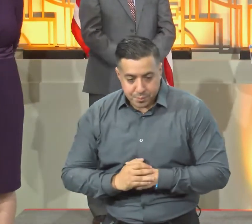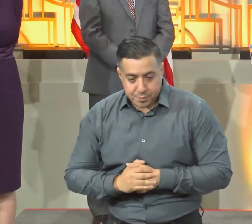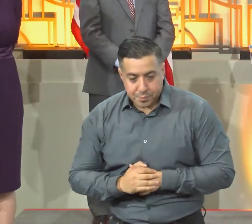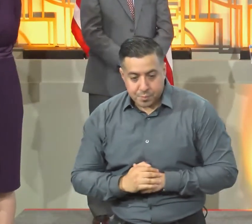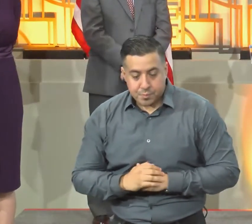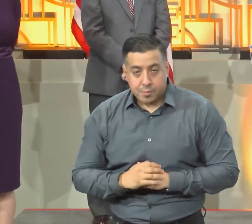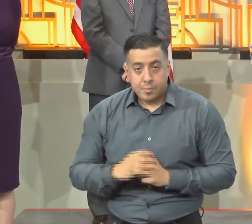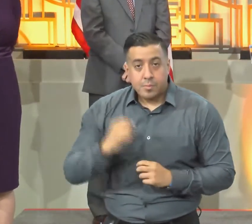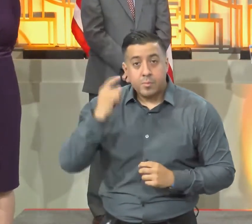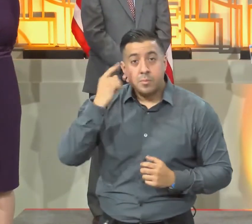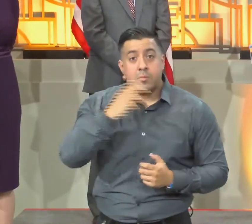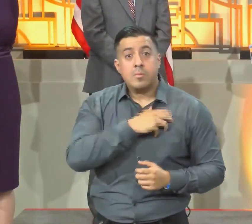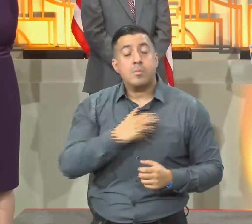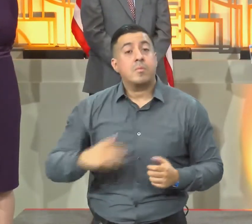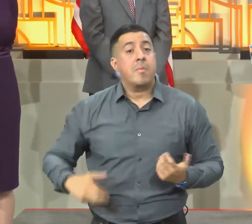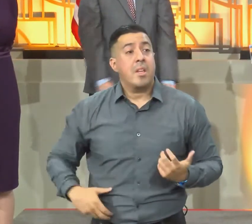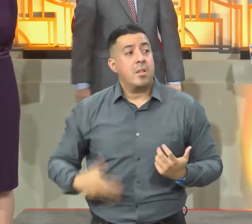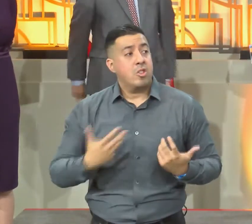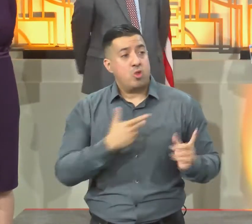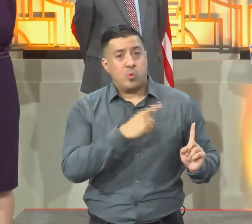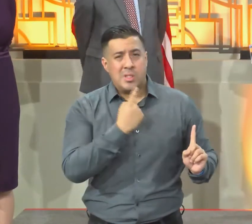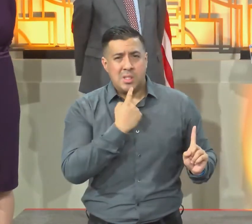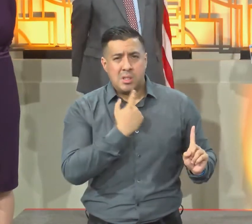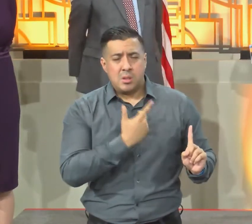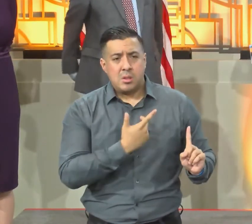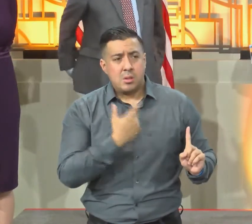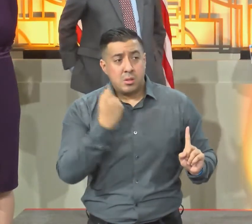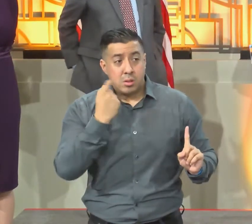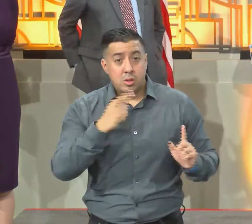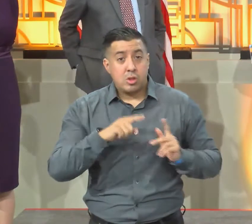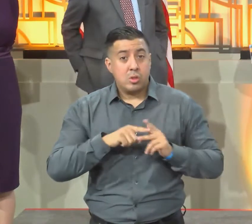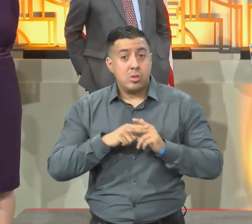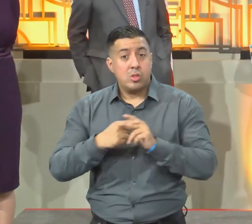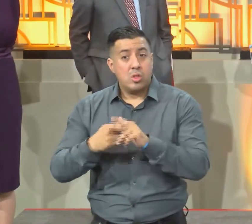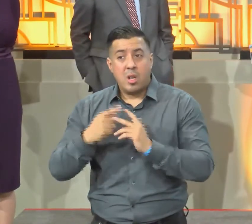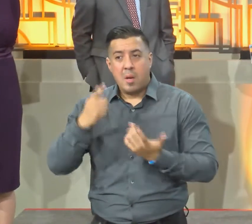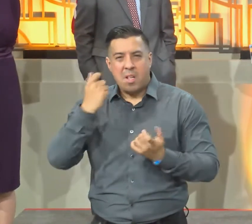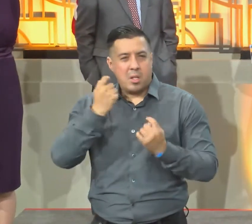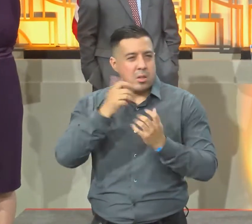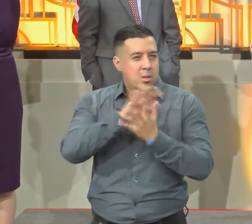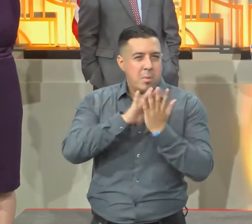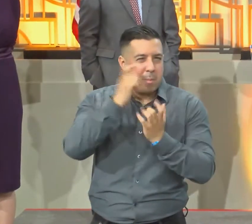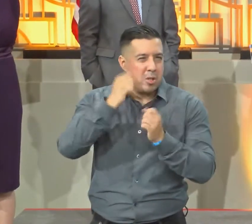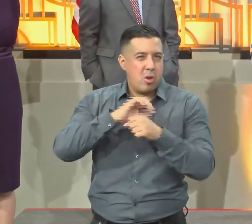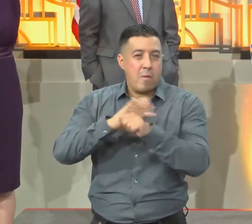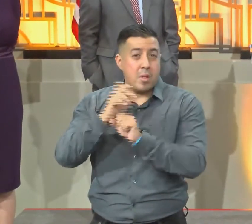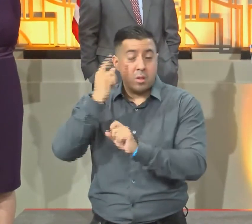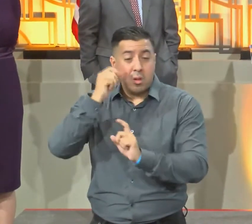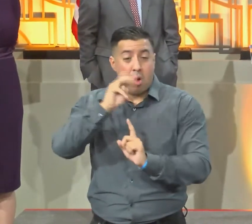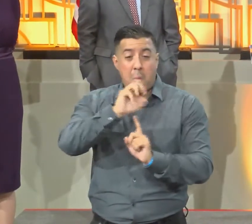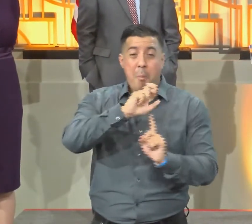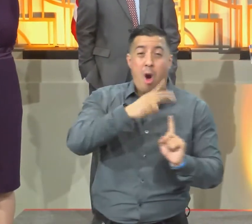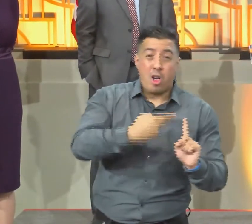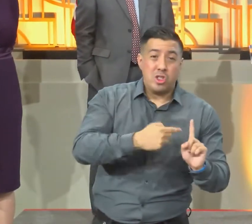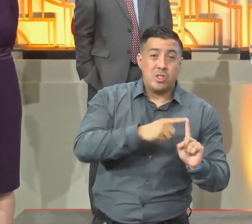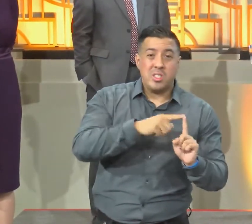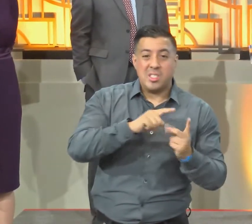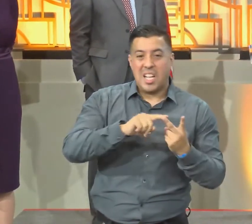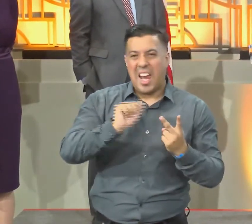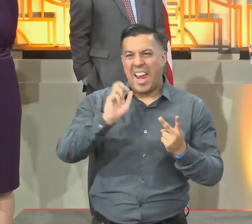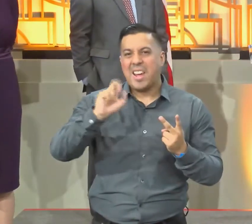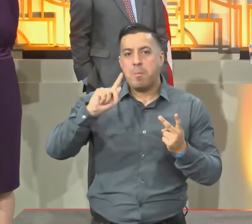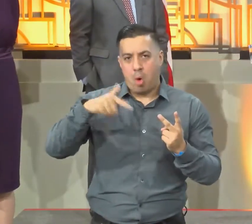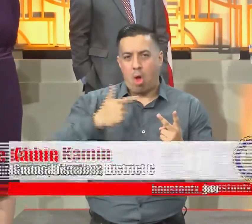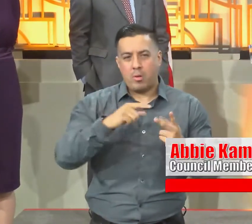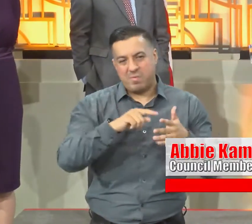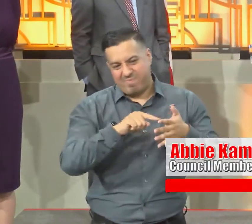And Mayor, as you said, I think this started, it's all a blur because of COVID, but late March, early April, when I approached